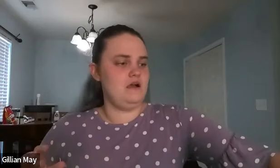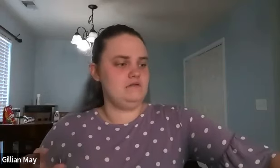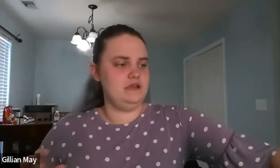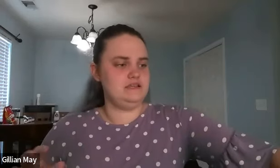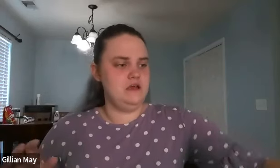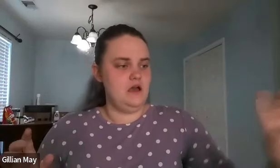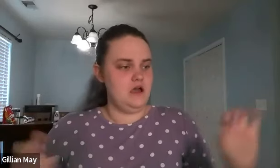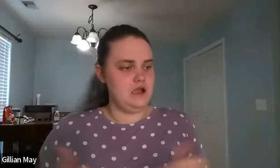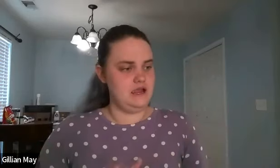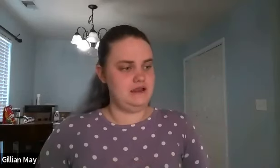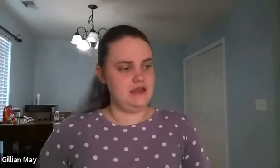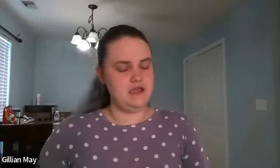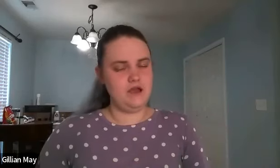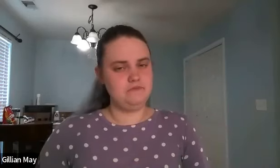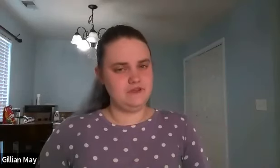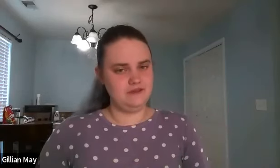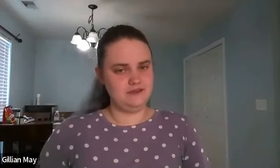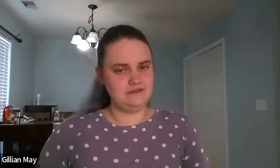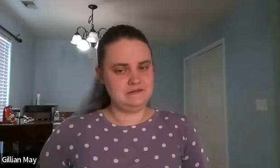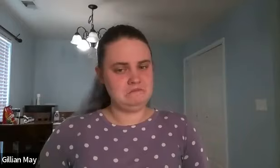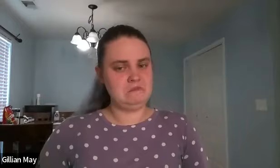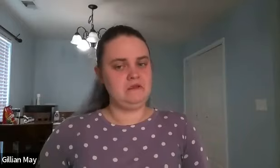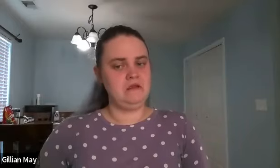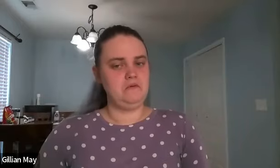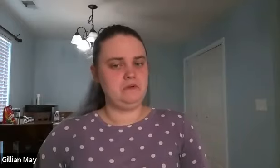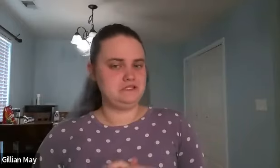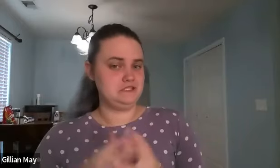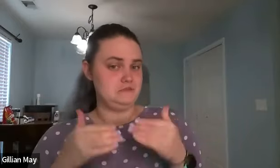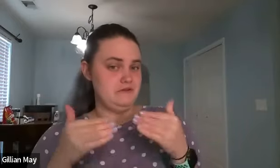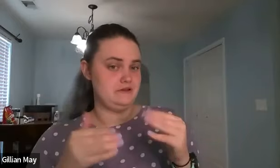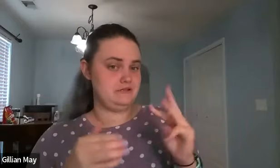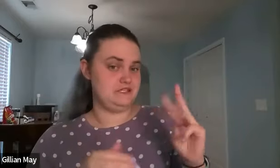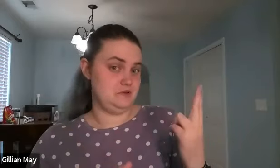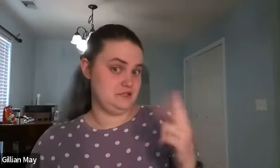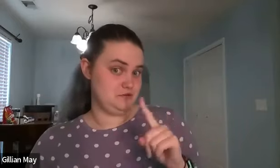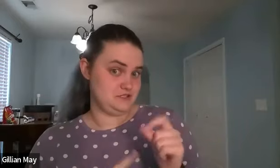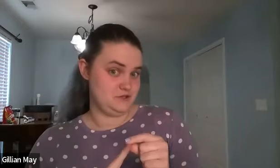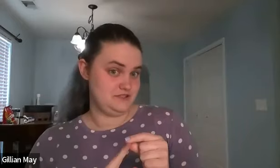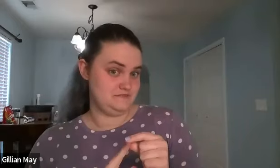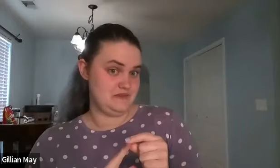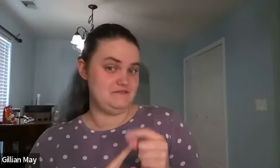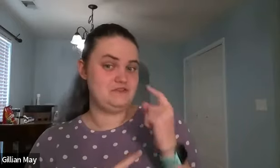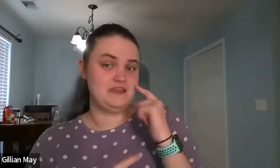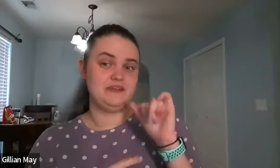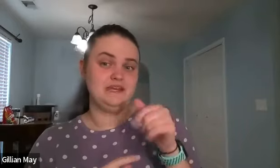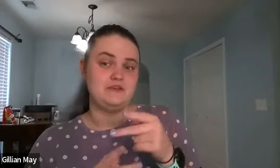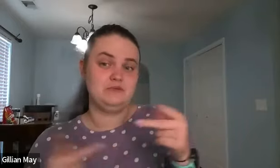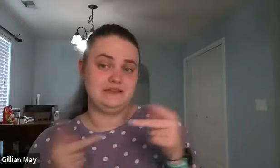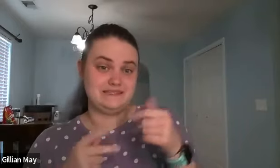all right. All right. Now I'm thinking we should just move on to the WH question words. If you think of any other